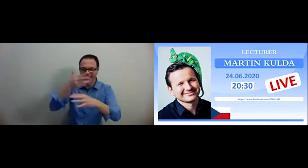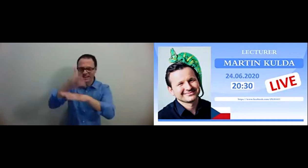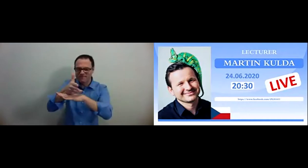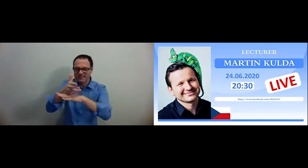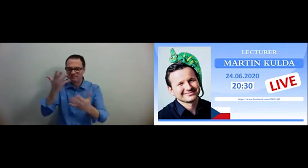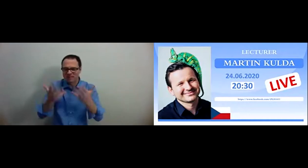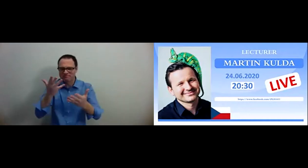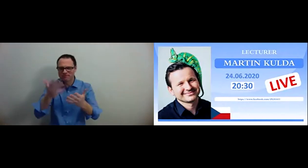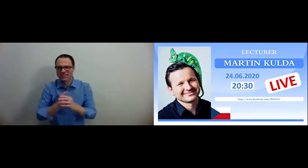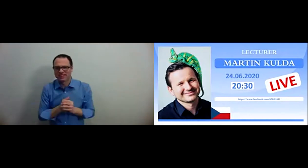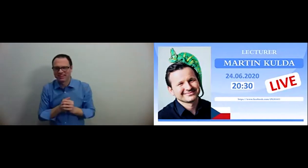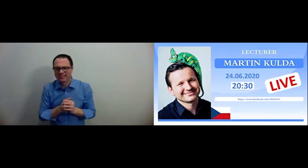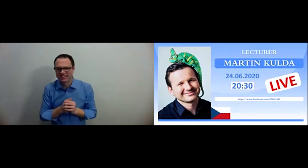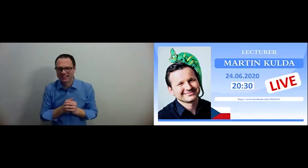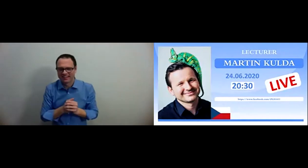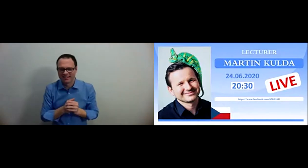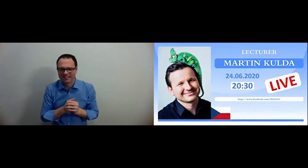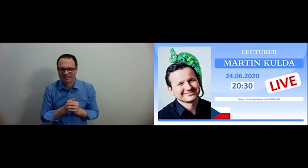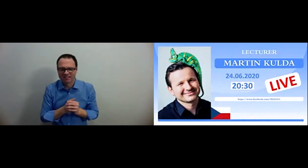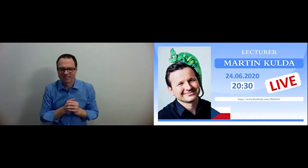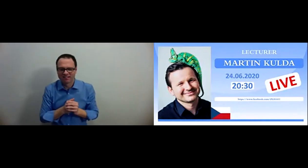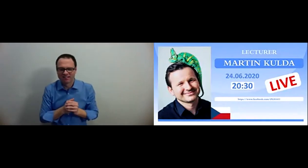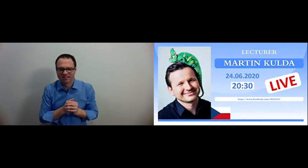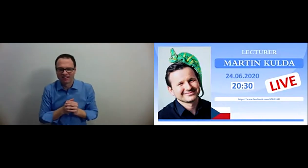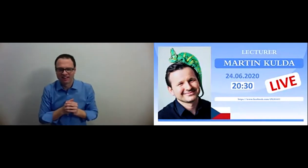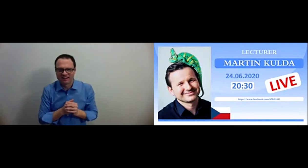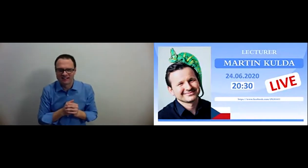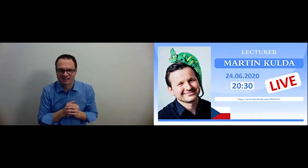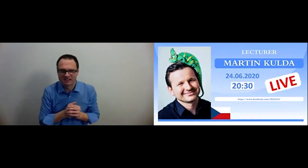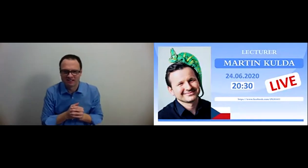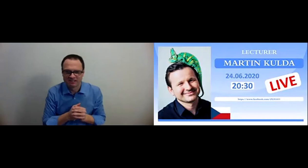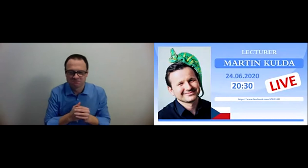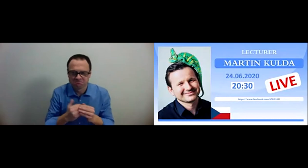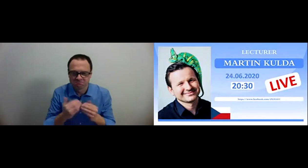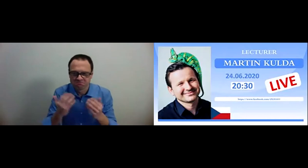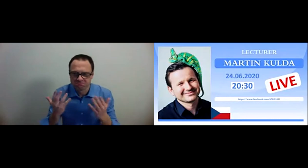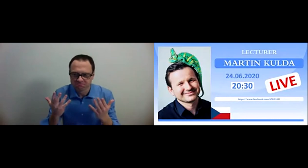Yes, at the bottom of your screen, press the video button.